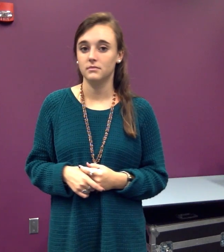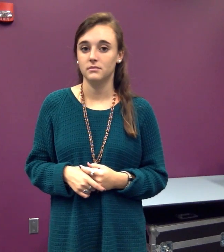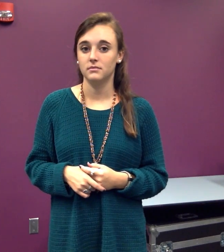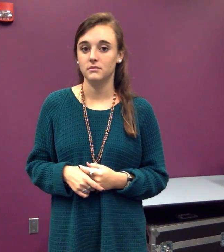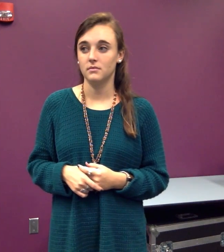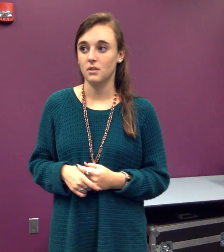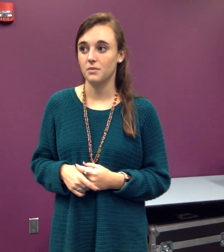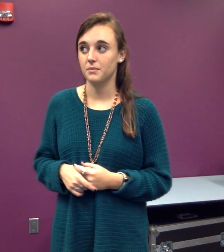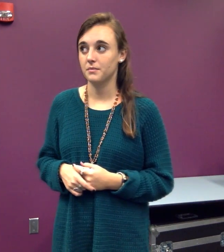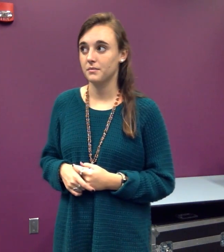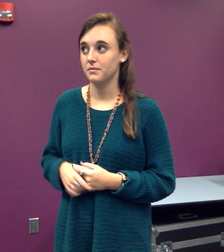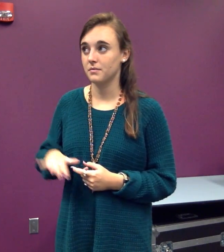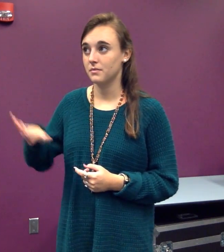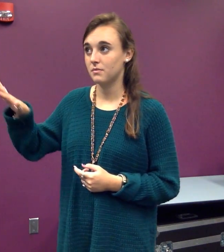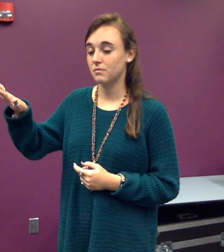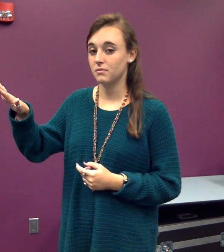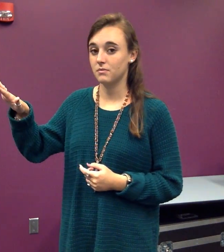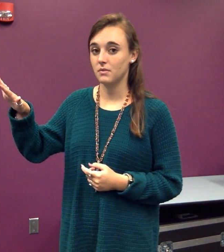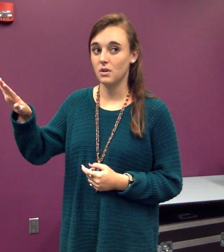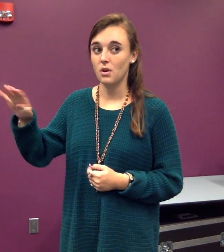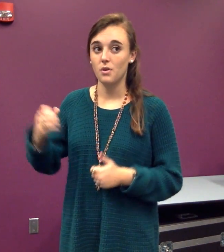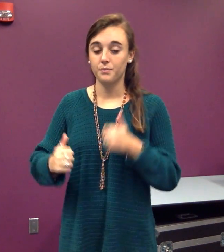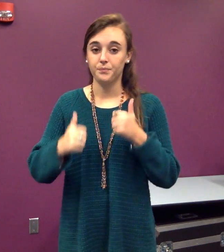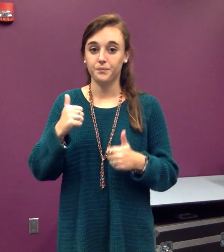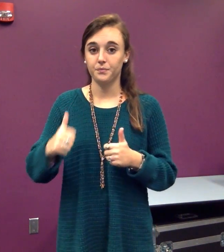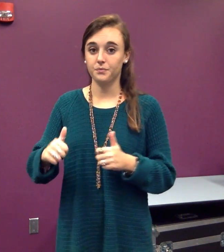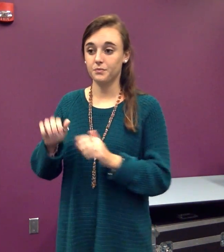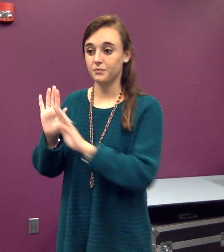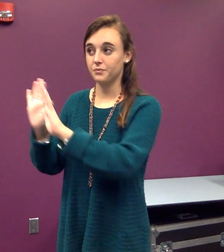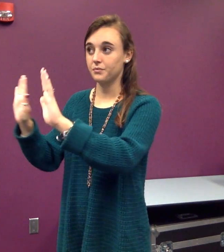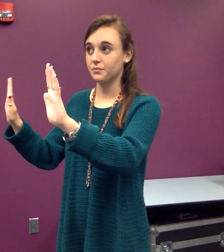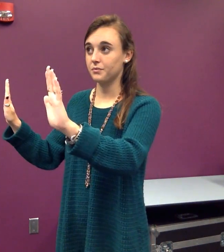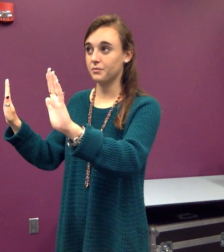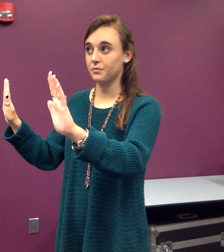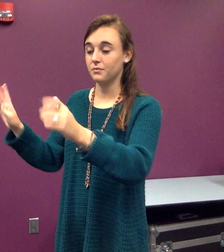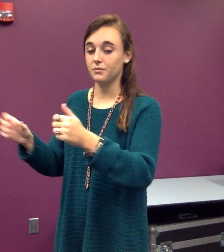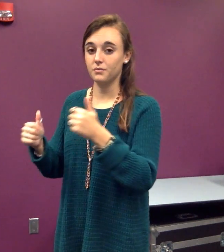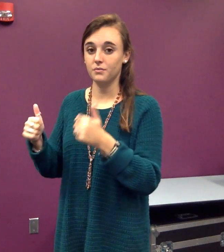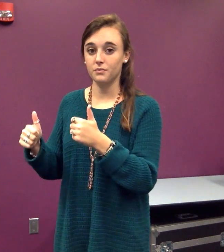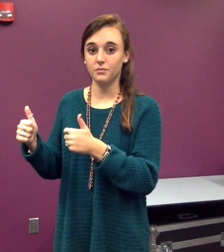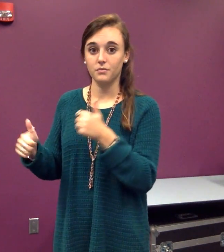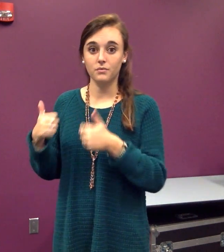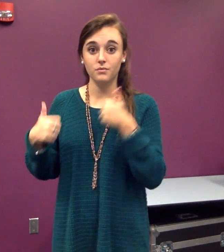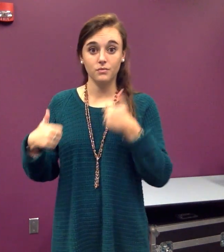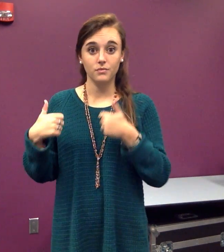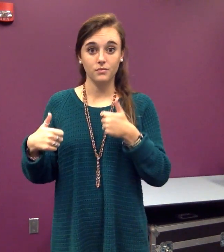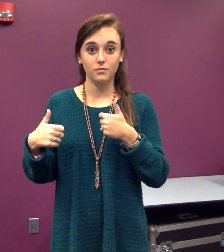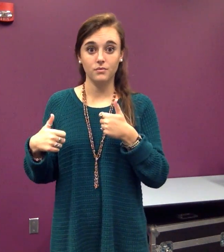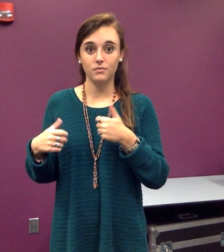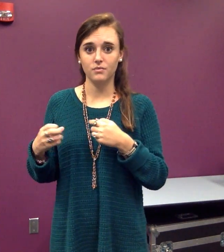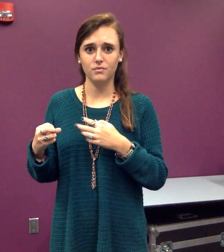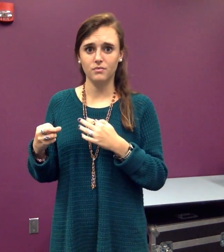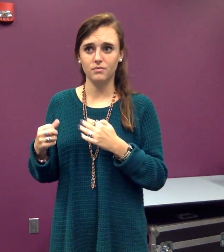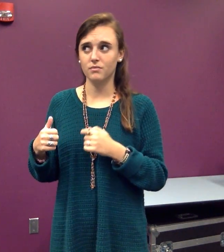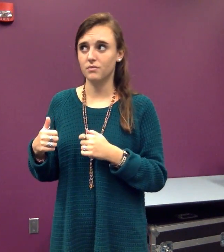those views that I just said. So would you people like to tell me which is which here? Yes,